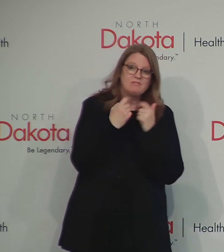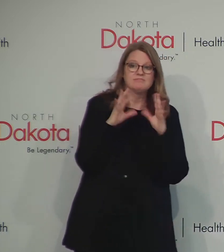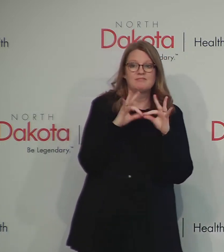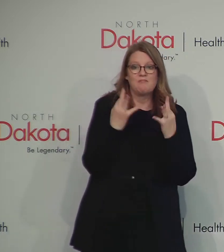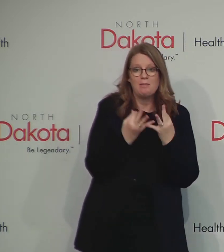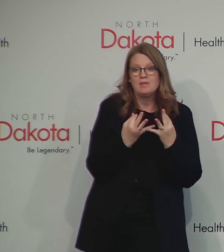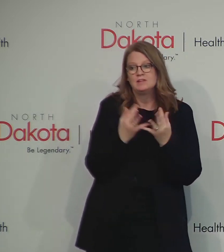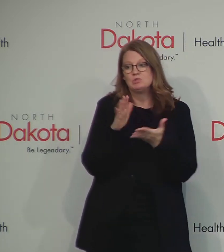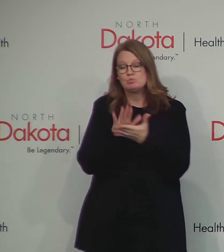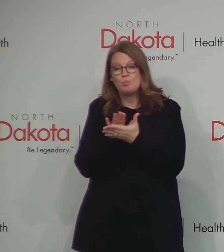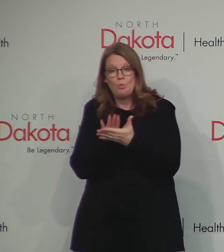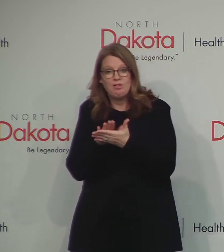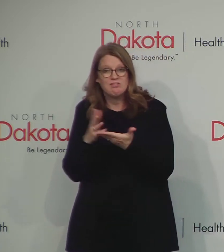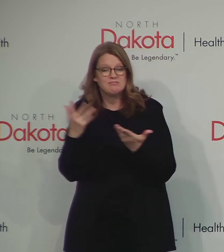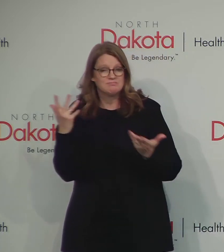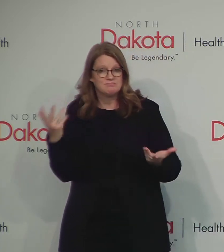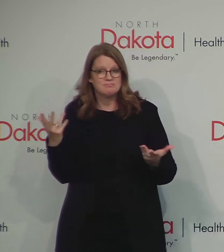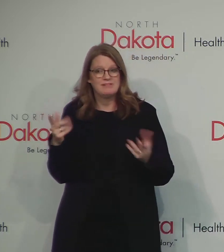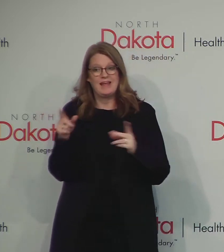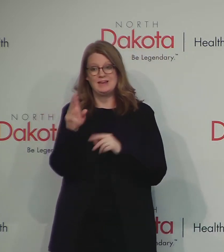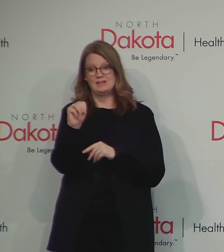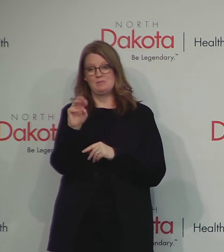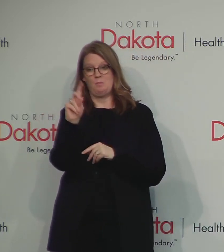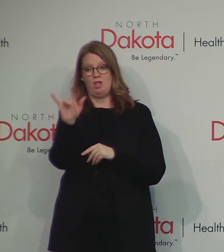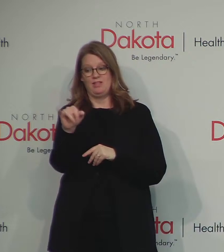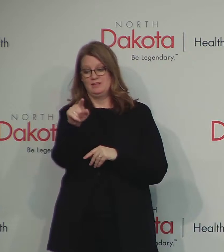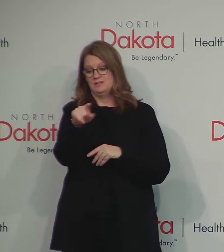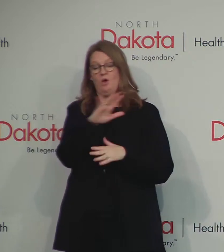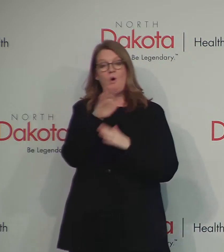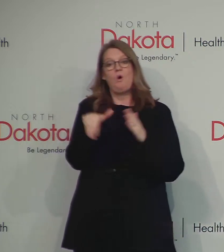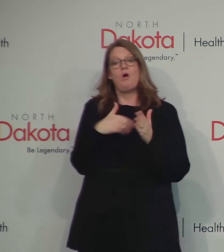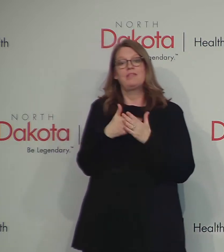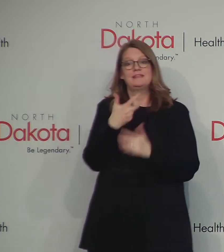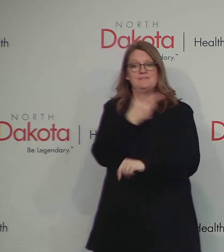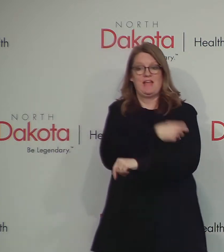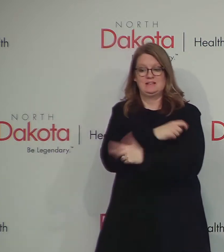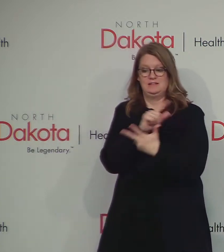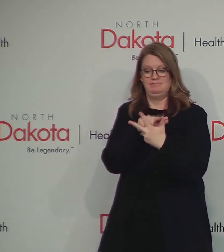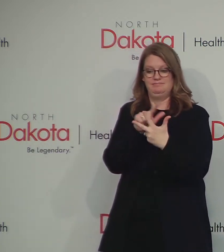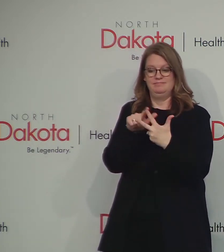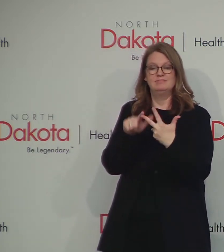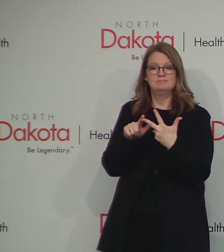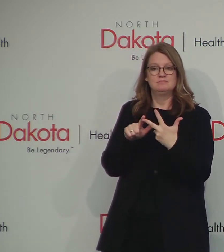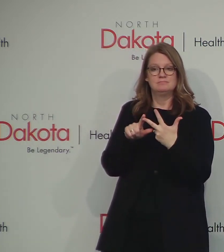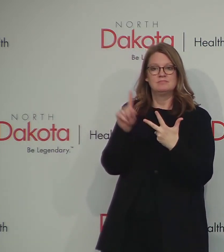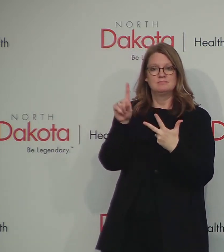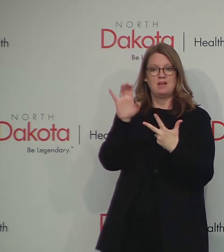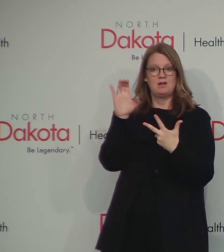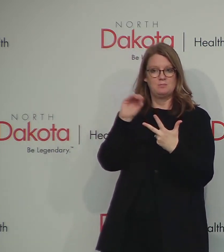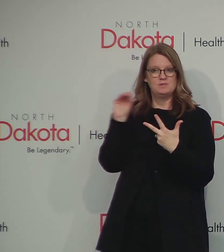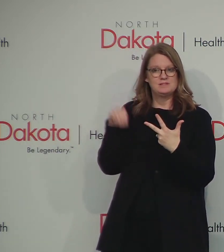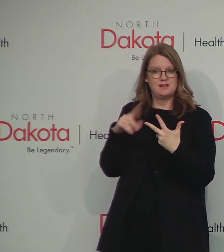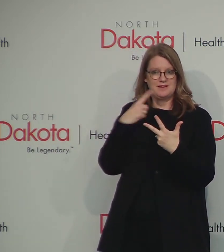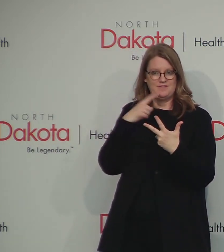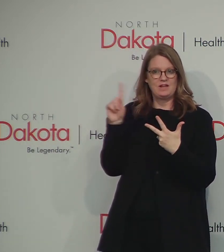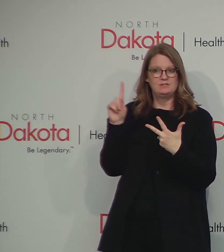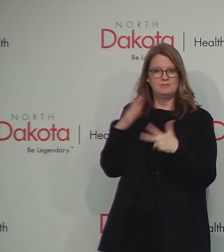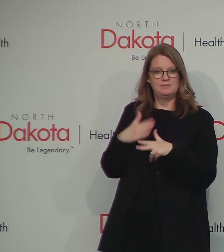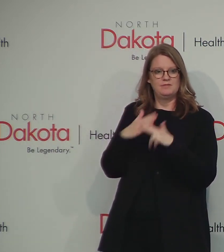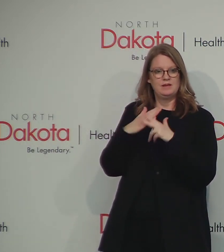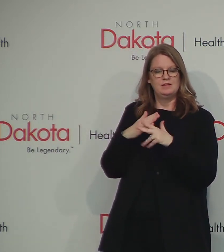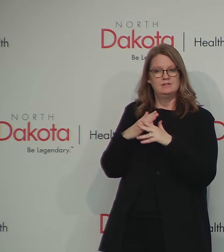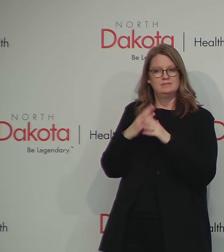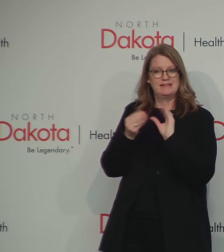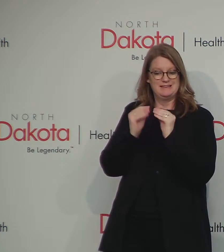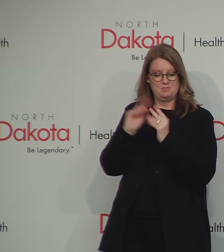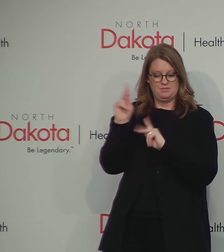school, and as Molly said, all of these vaccines, all three of them, 100% effective at preventing